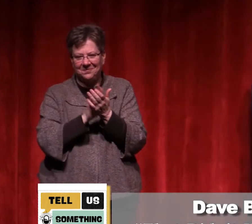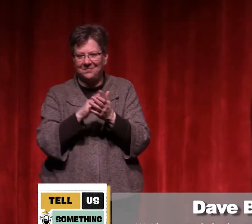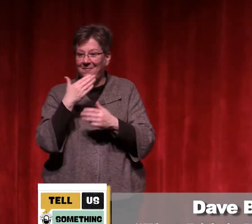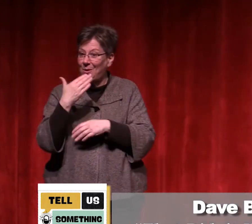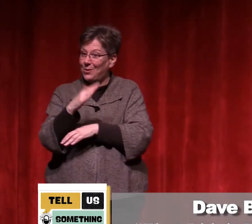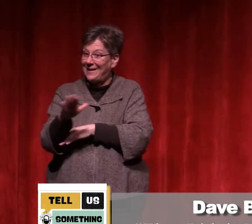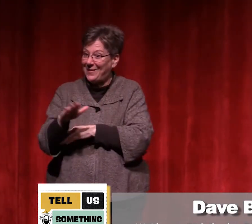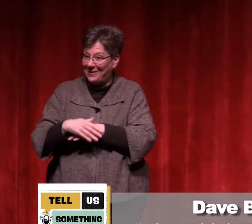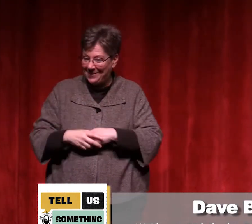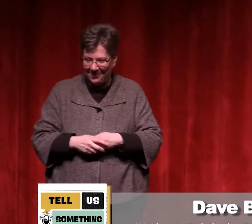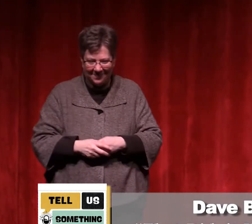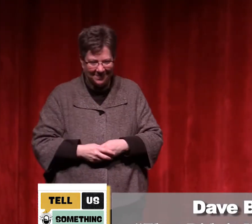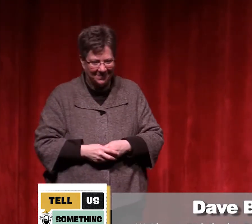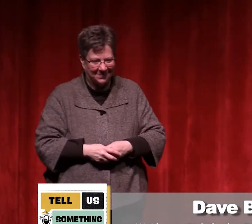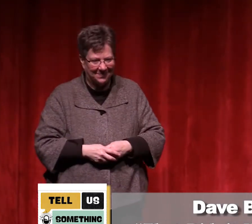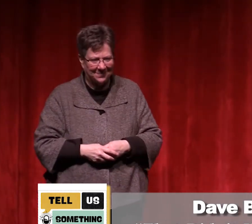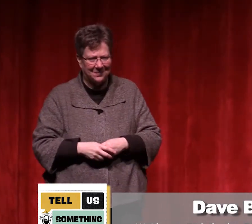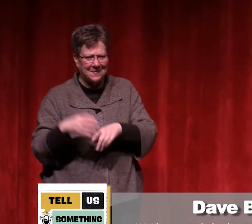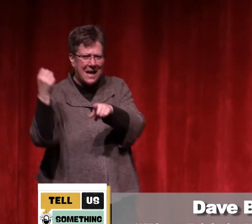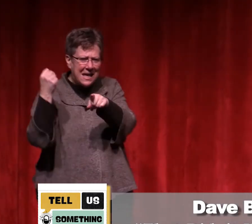Good evening.